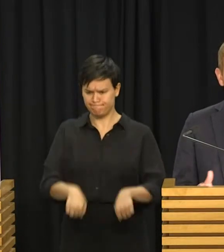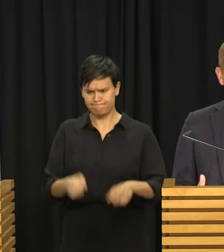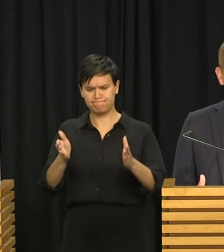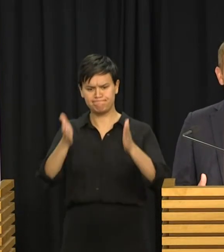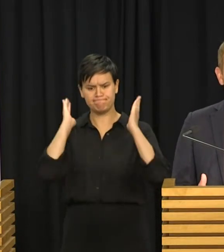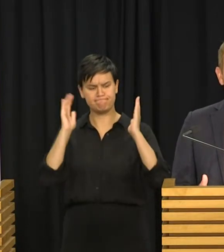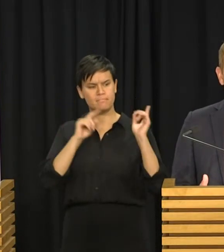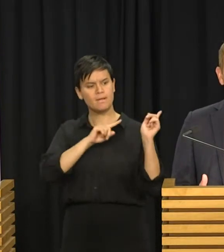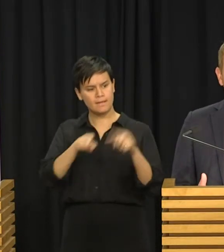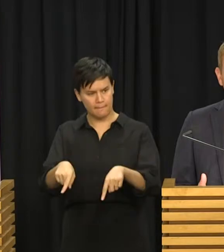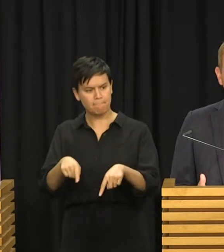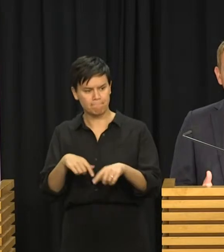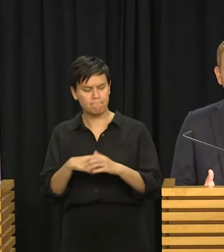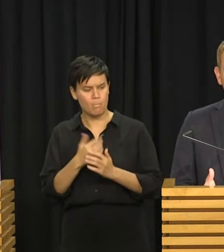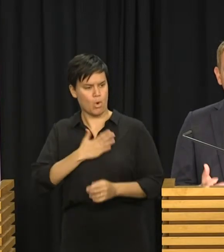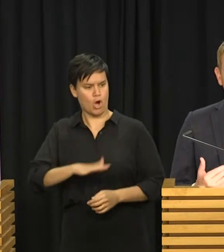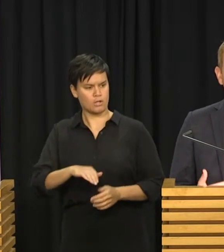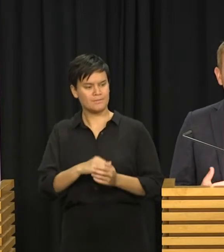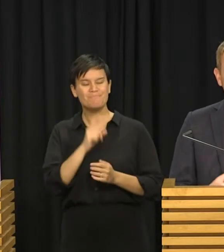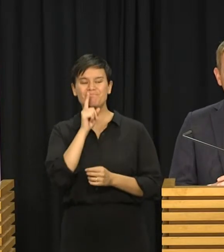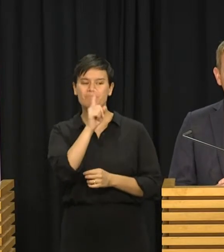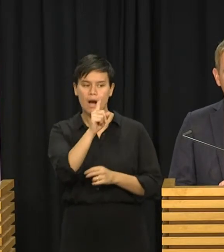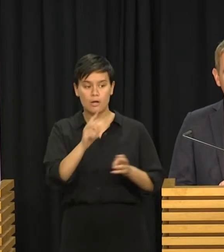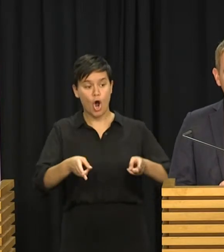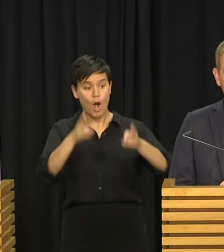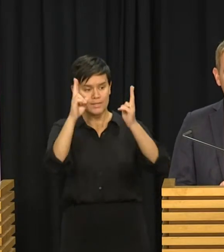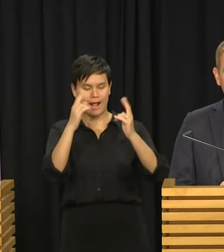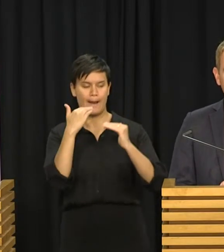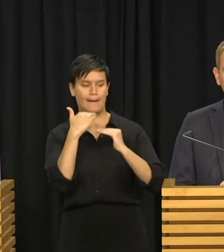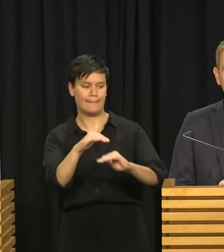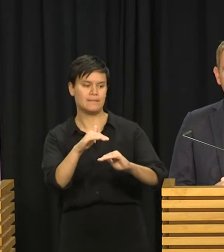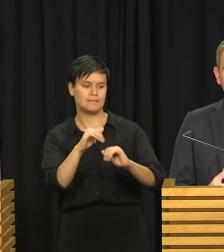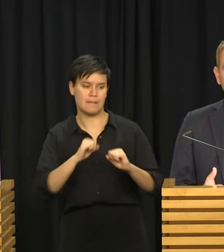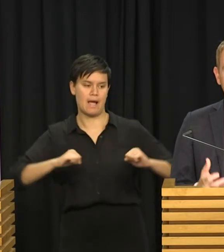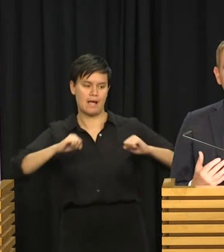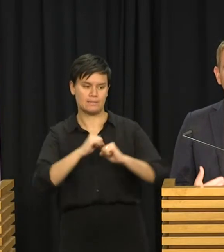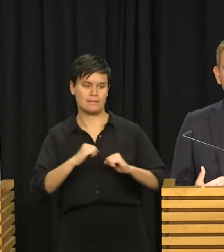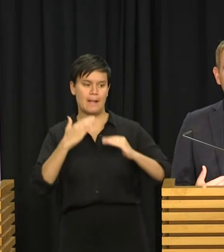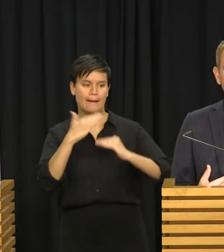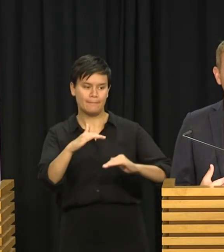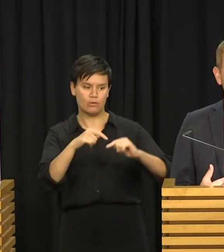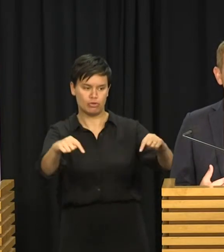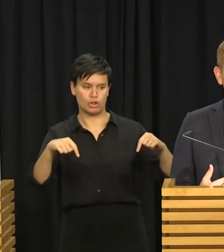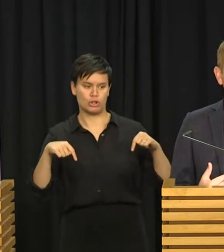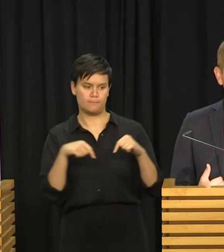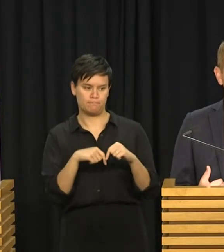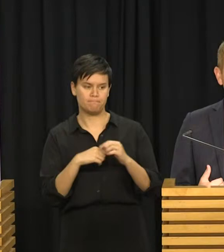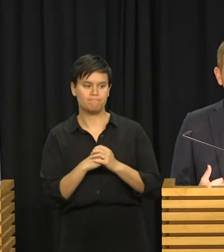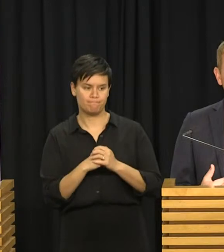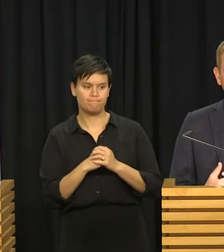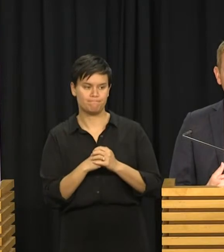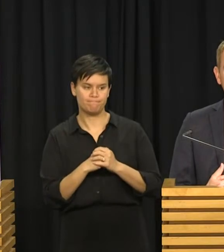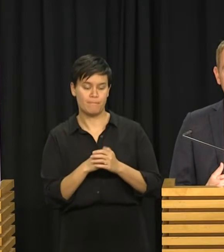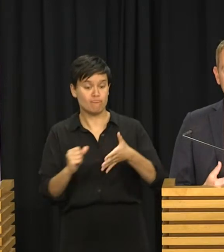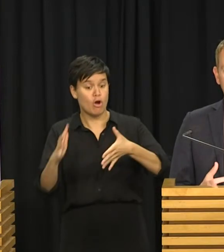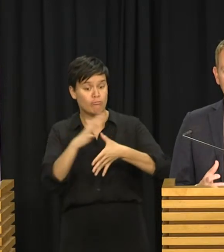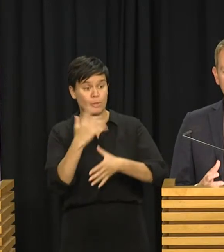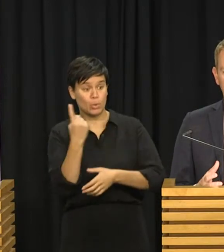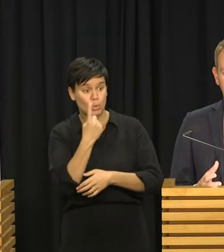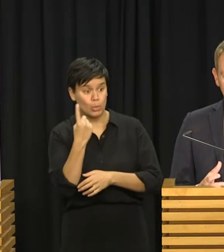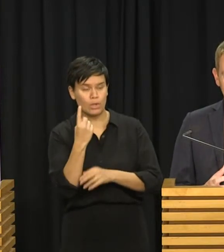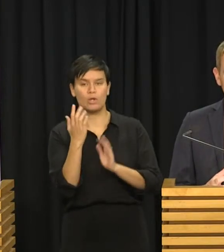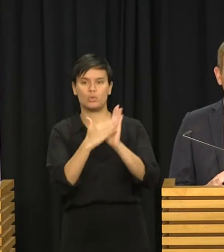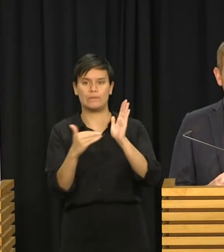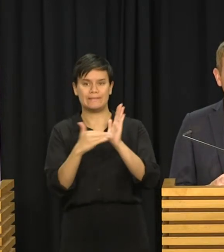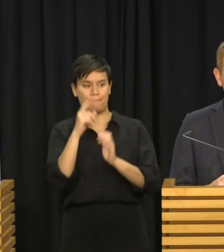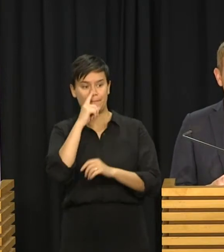have a limited amount of space to bring people into the country at the moment. We continue to prioritise that for returning New Zealanders. We do